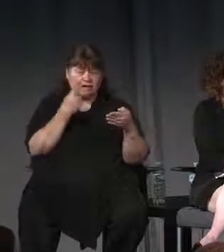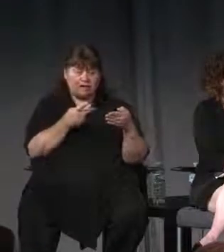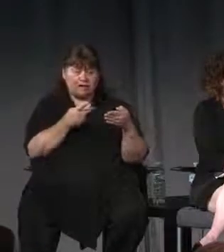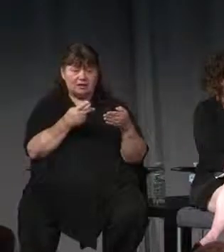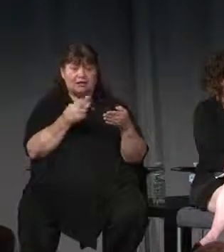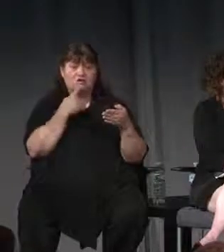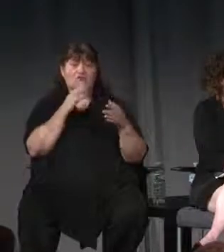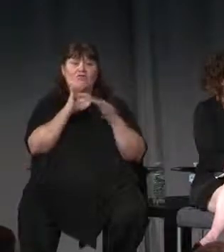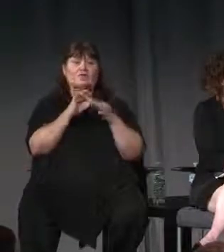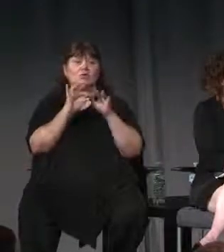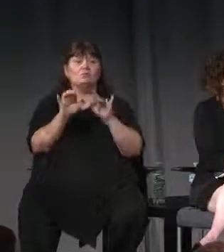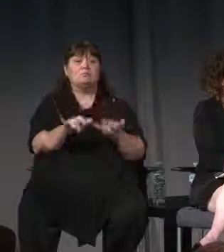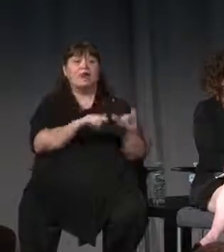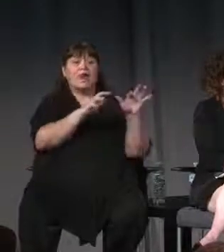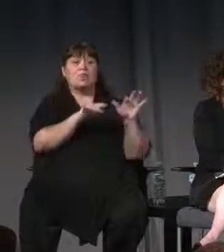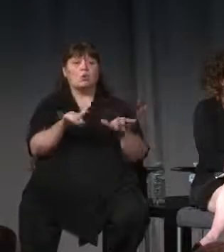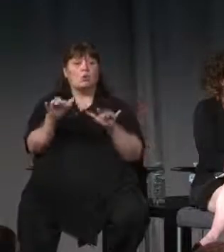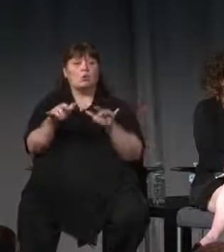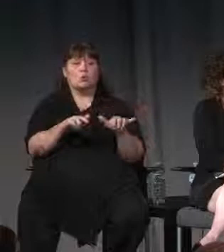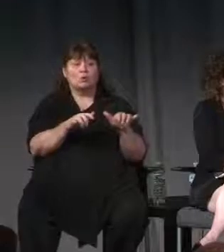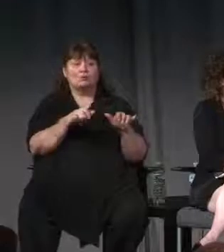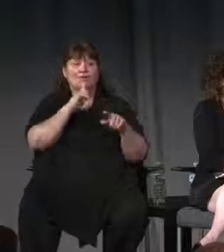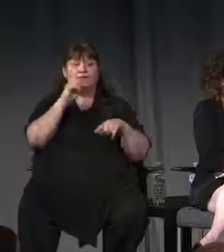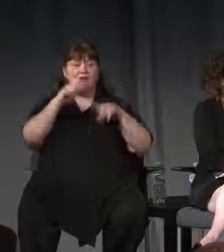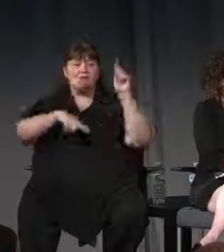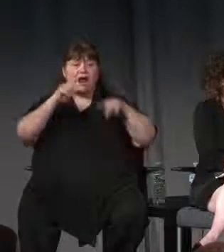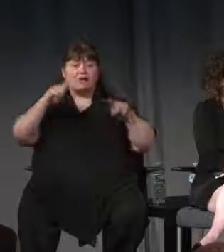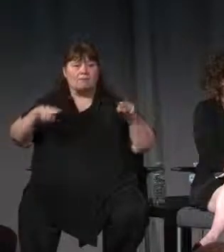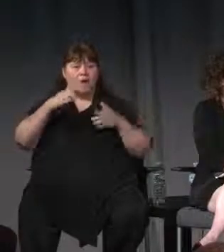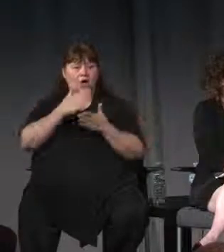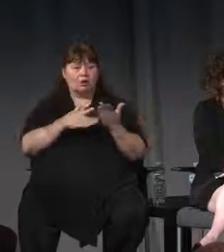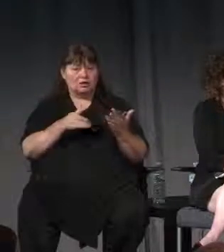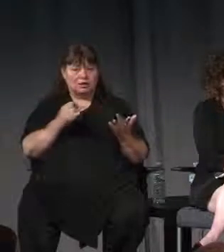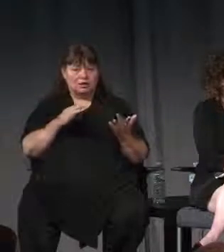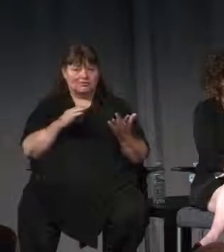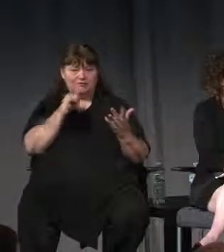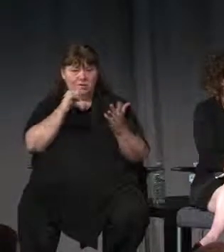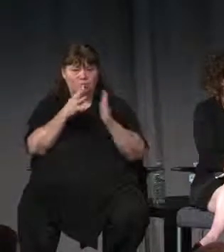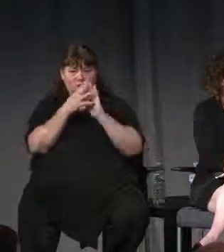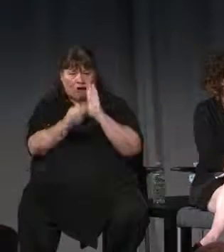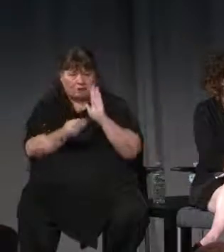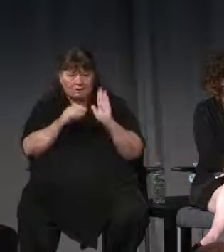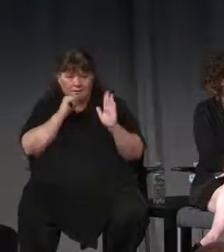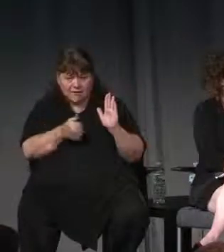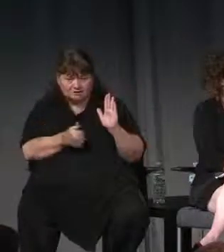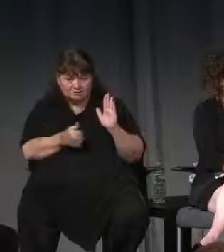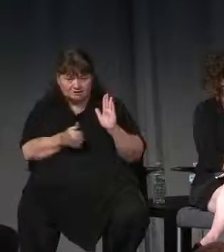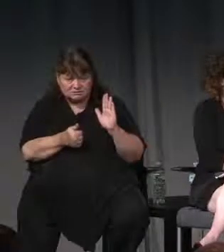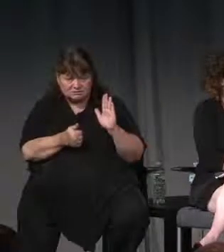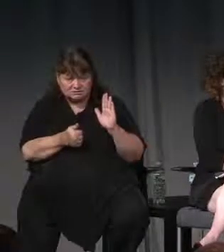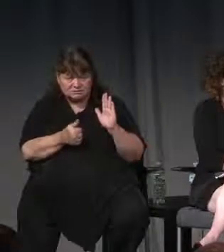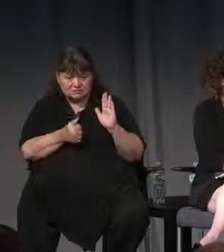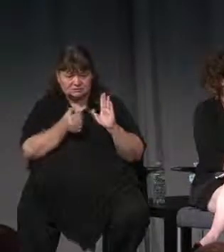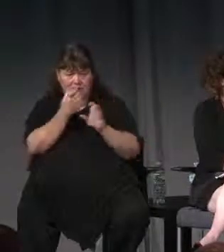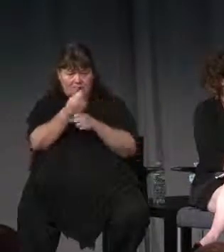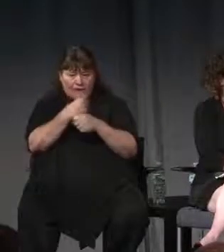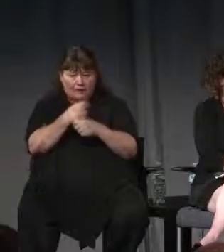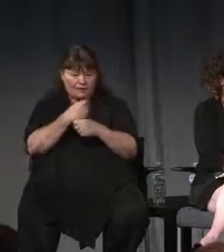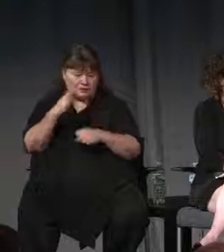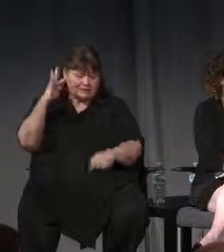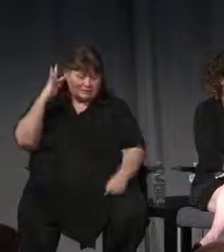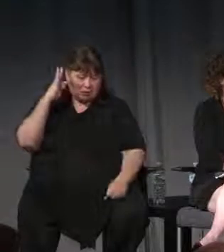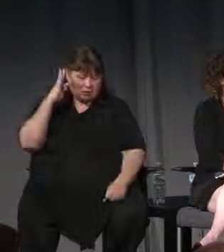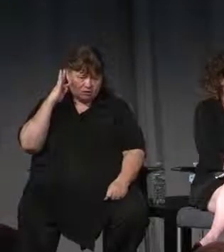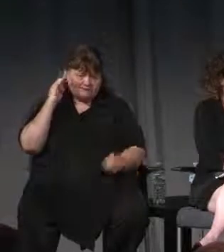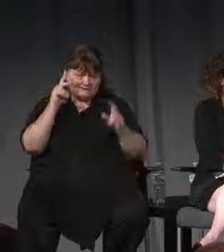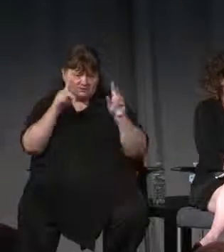in piano tones there's usually a random component that if you don't mimic in a synthesis method, it